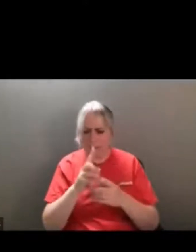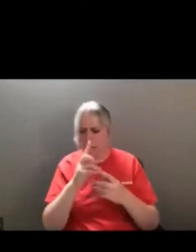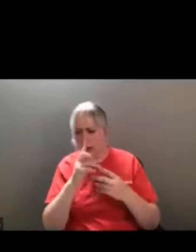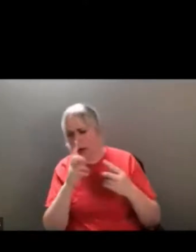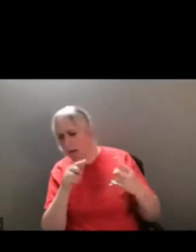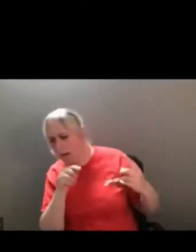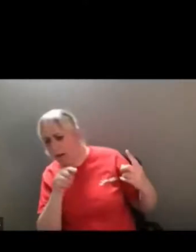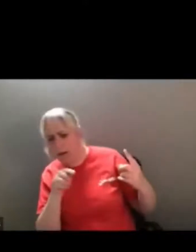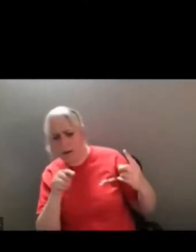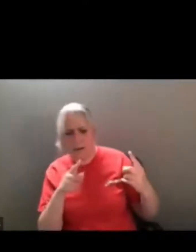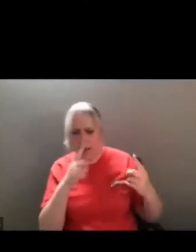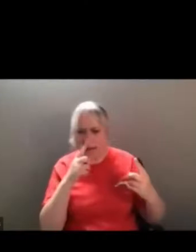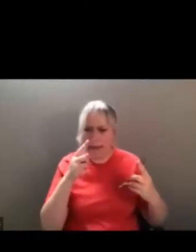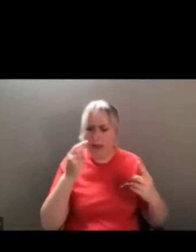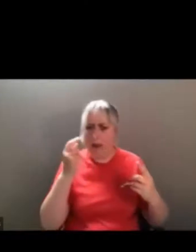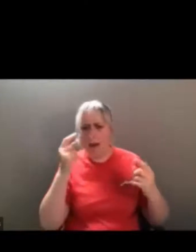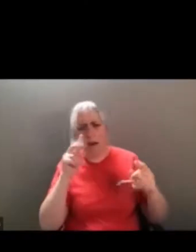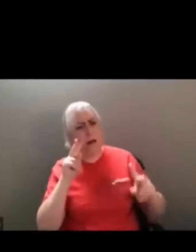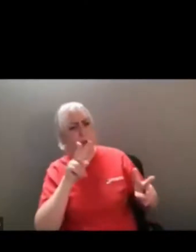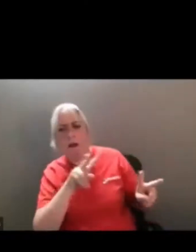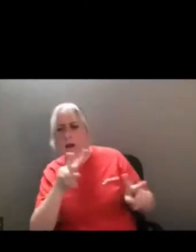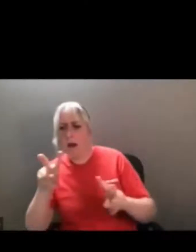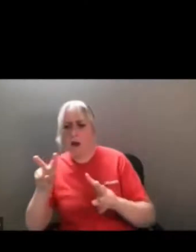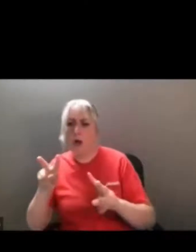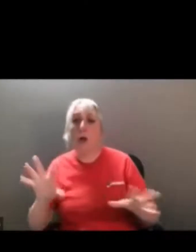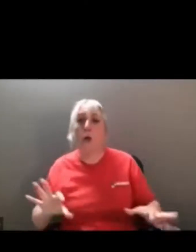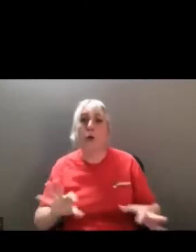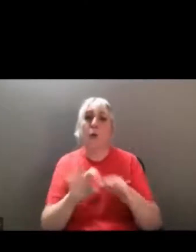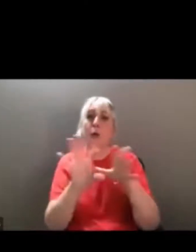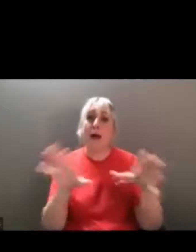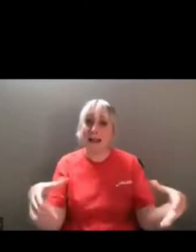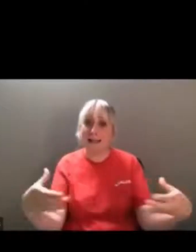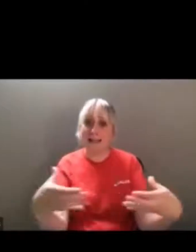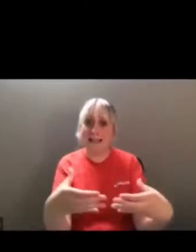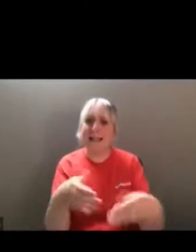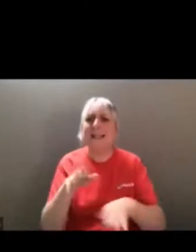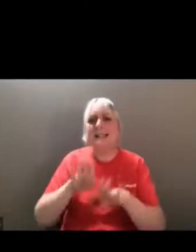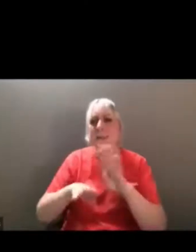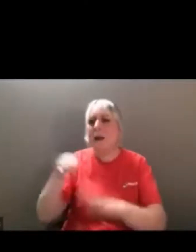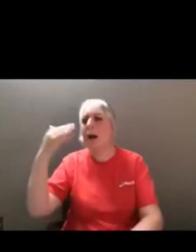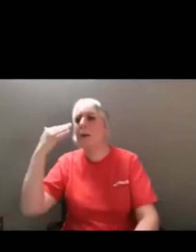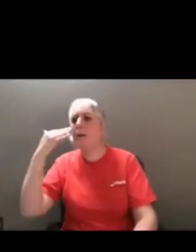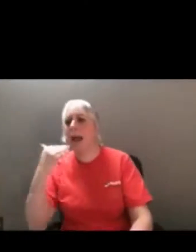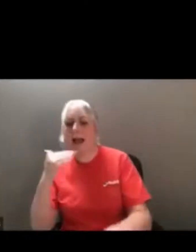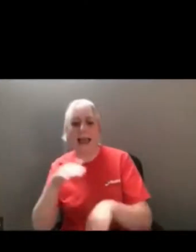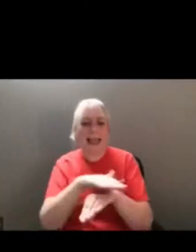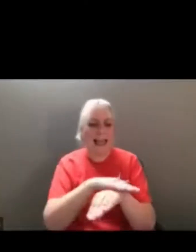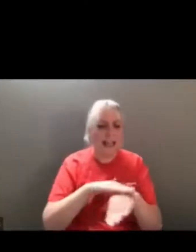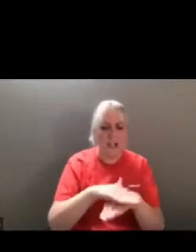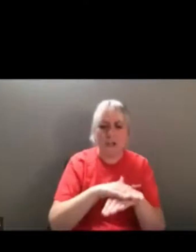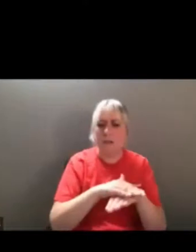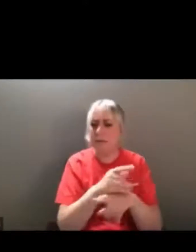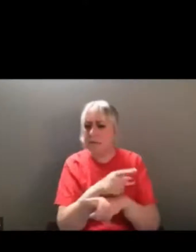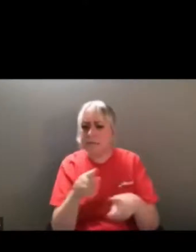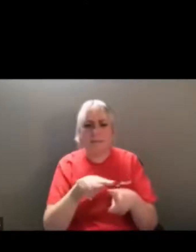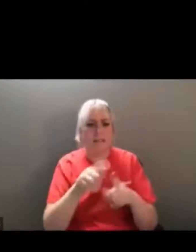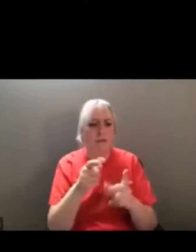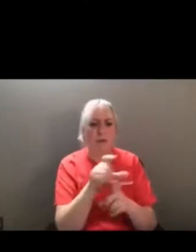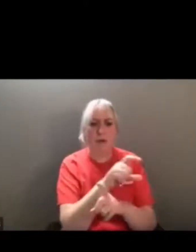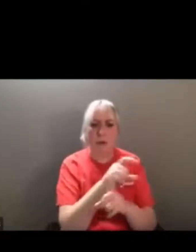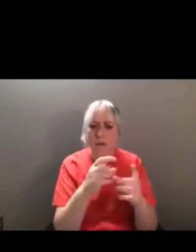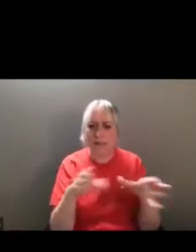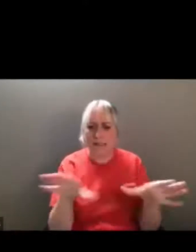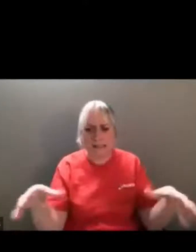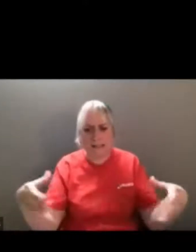different Black, Asian, and minority ethnic communities are united by the experience of racial oppression. Focusing on